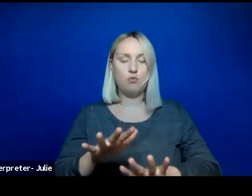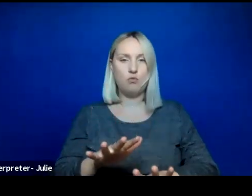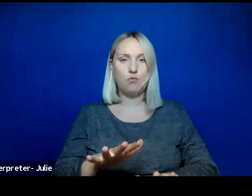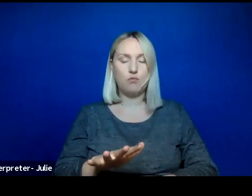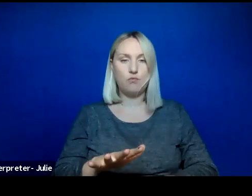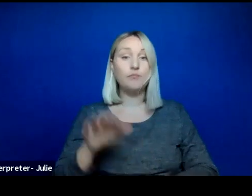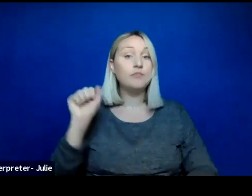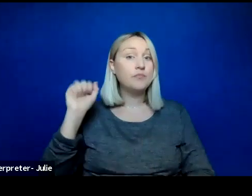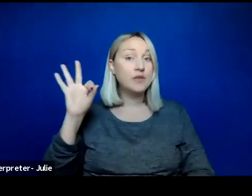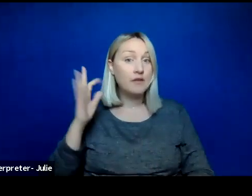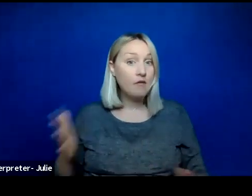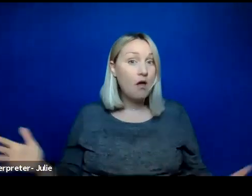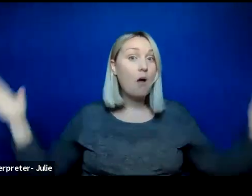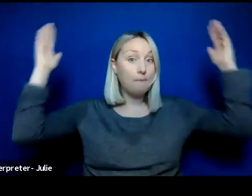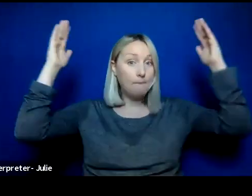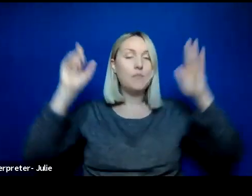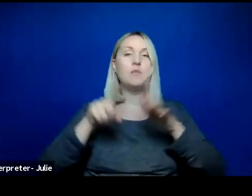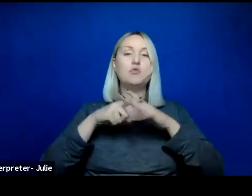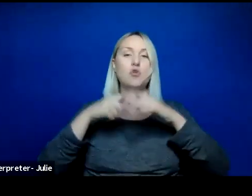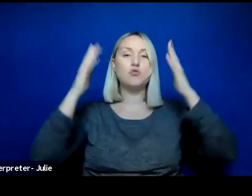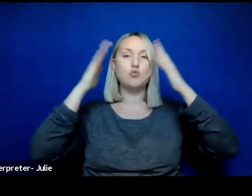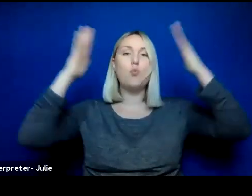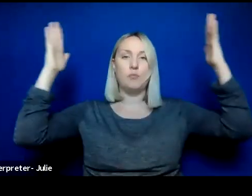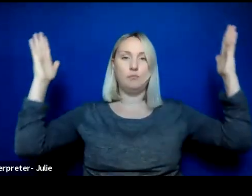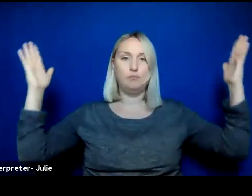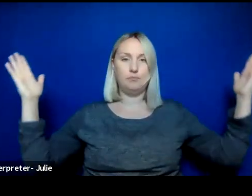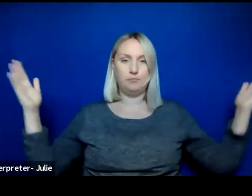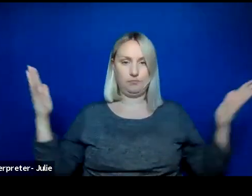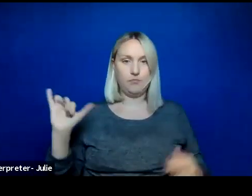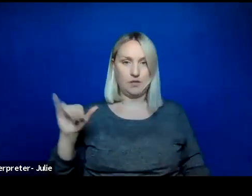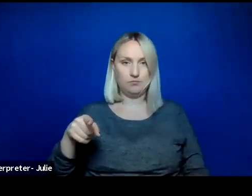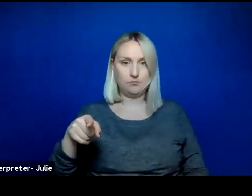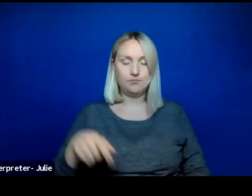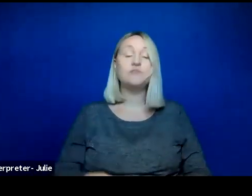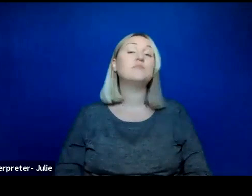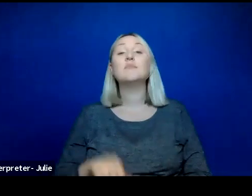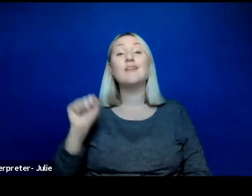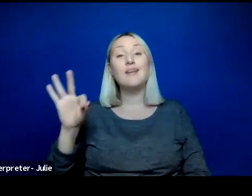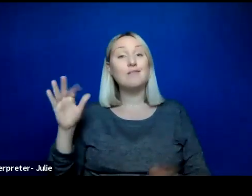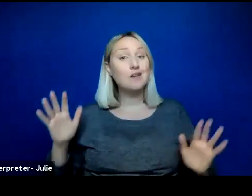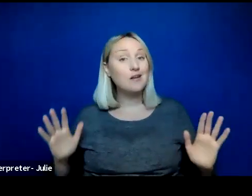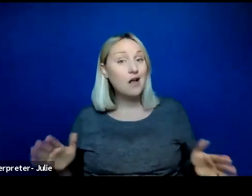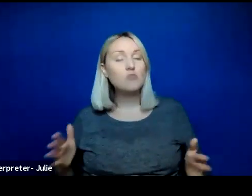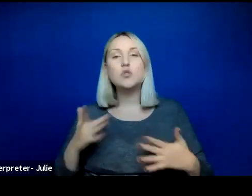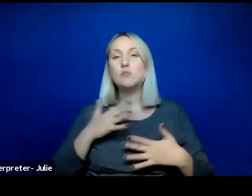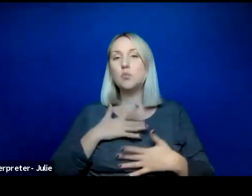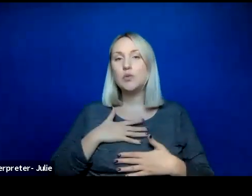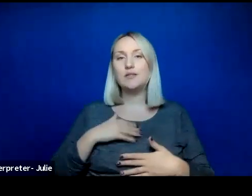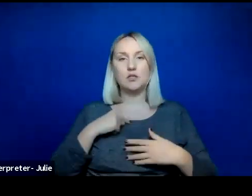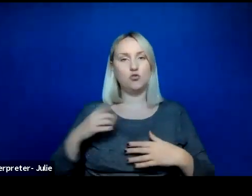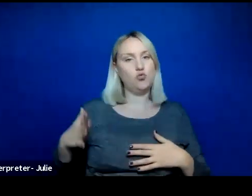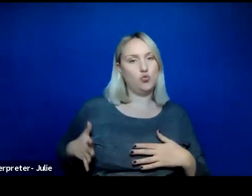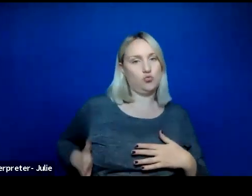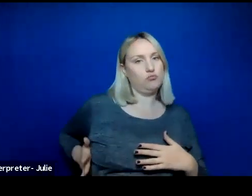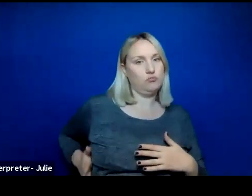If the arms are up, maybe you start to open them out wide. If your arms are down, think about breathing into those side